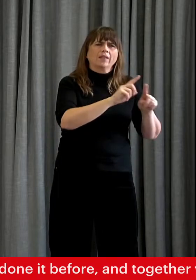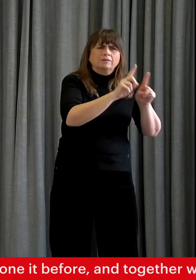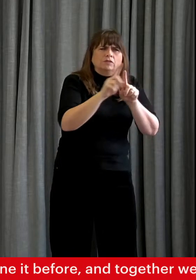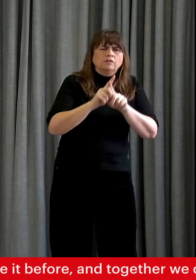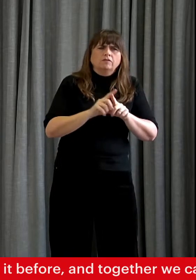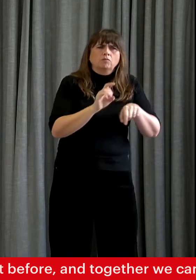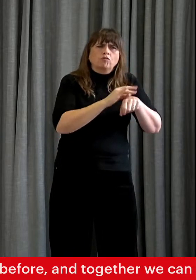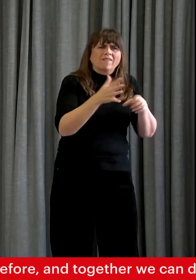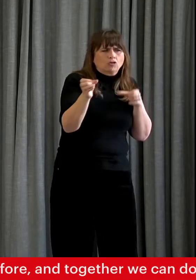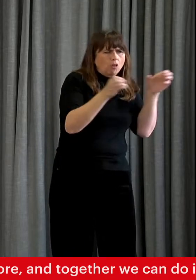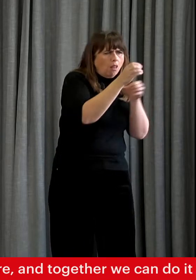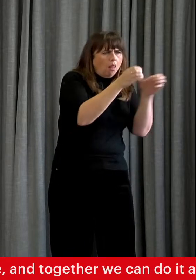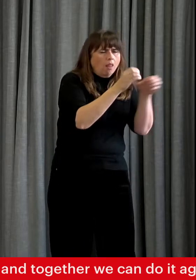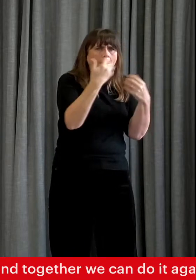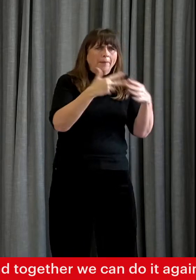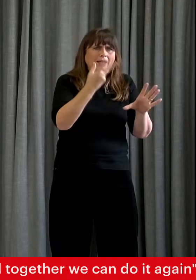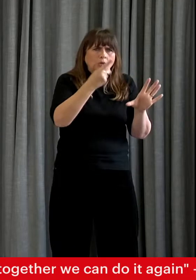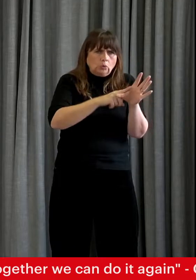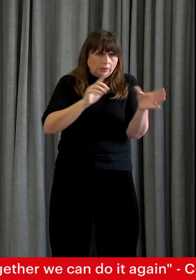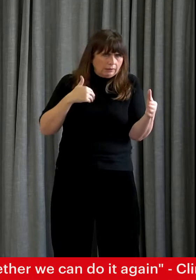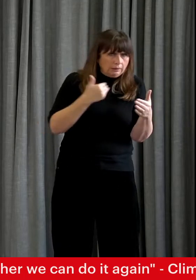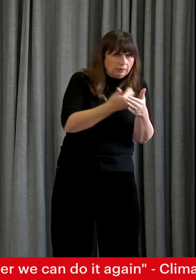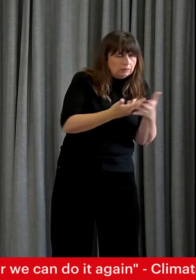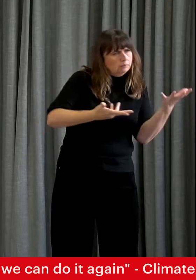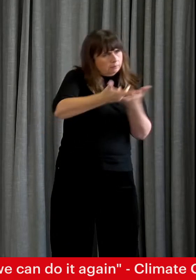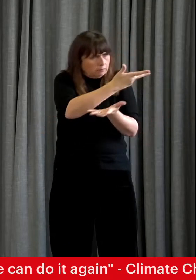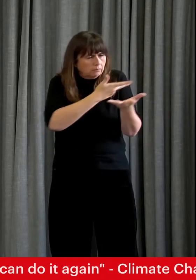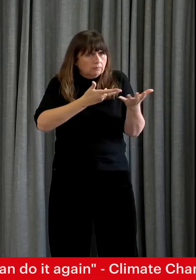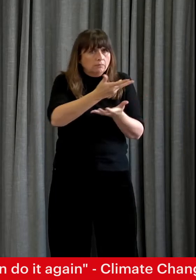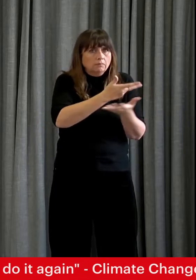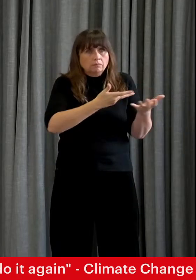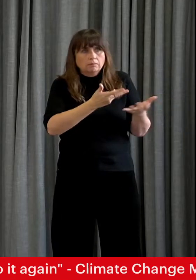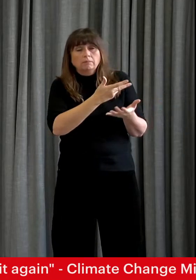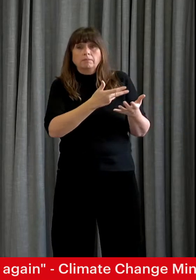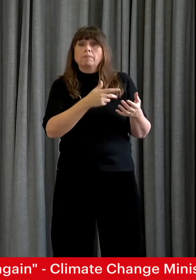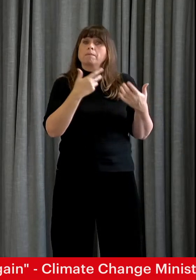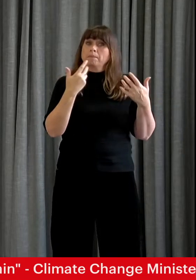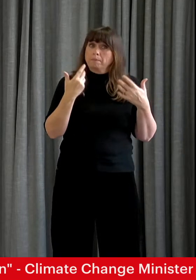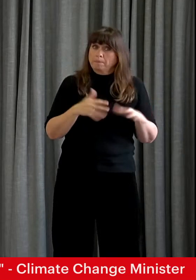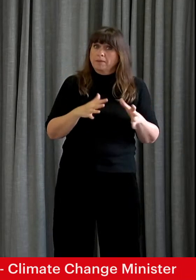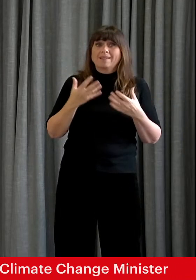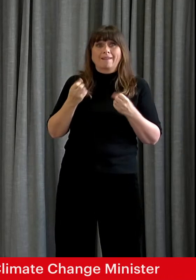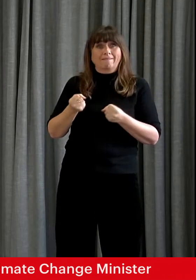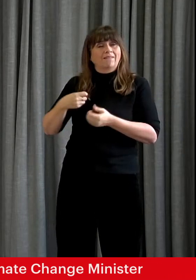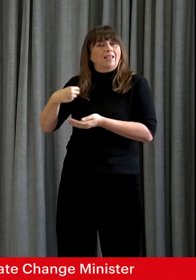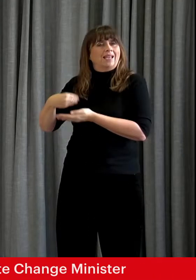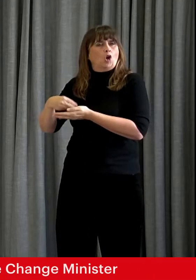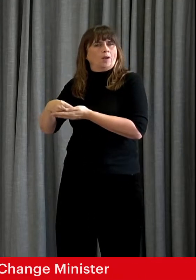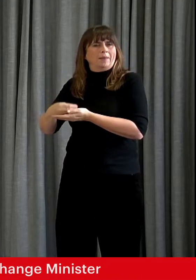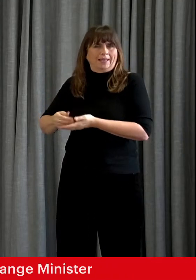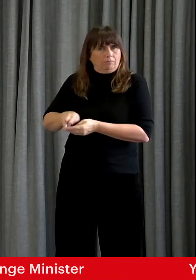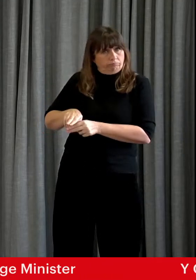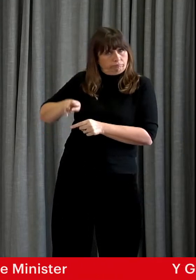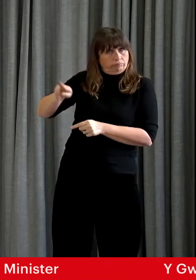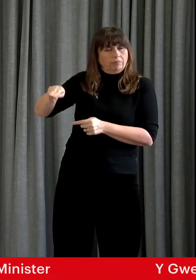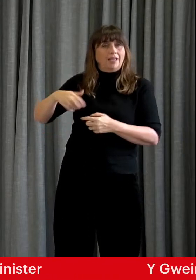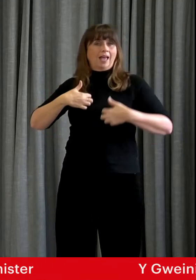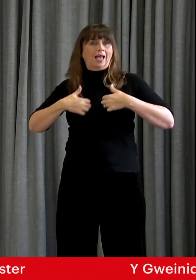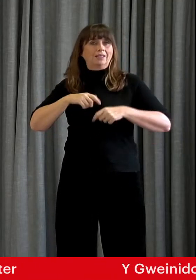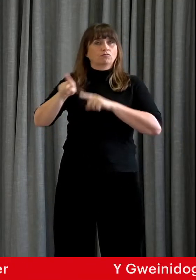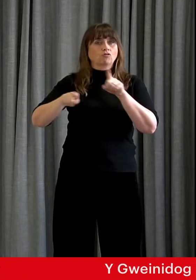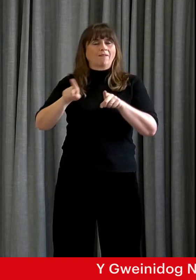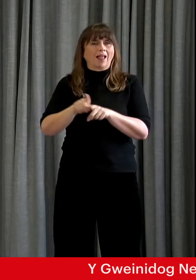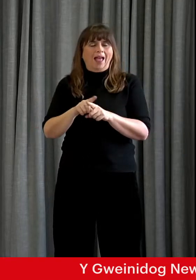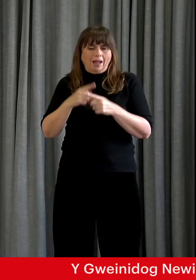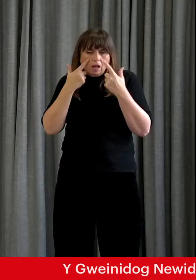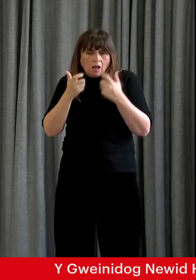across departments over a 2-year period. It also contains elements that align with our circular economy principles, active travel, biodiversity